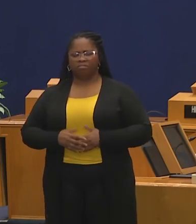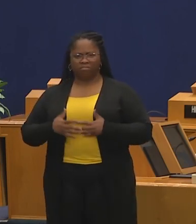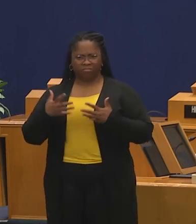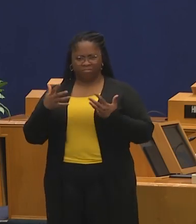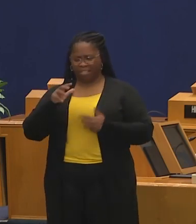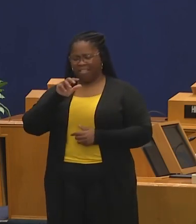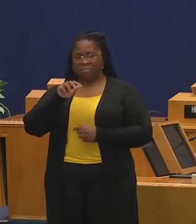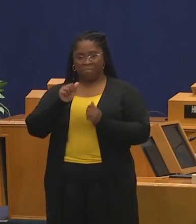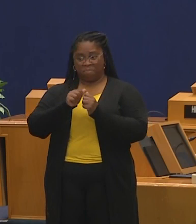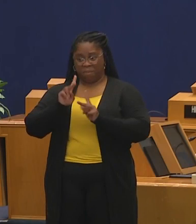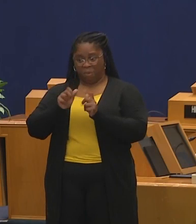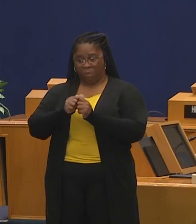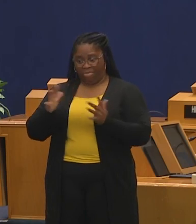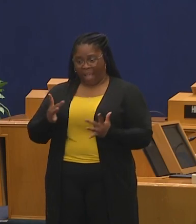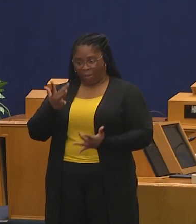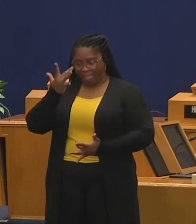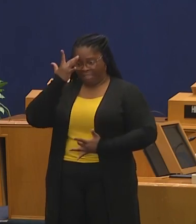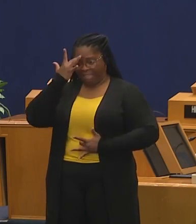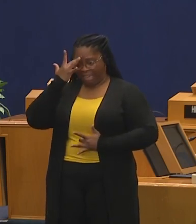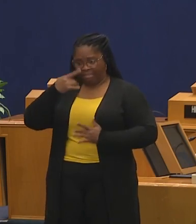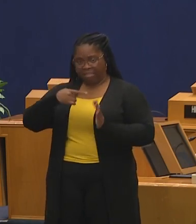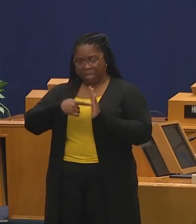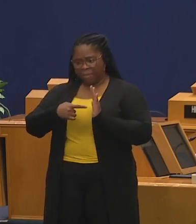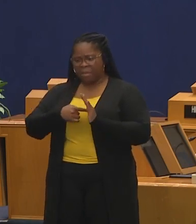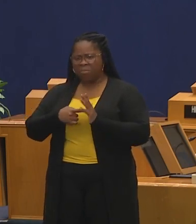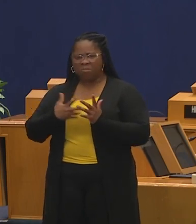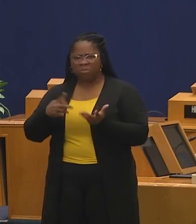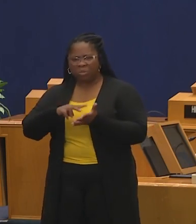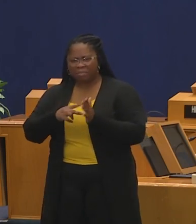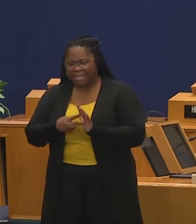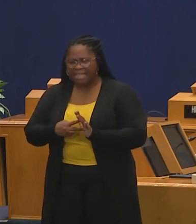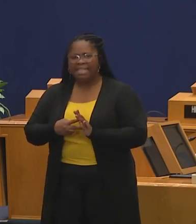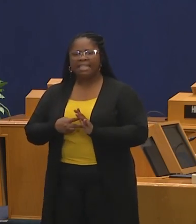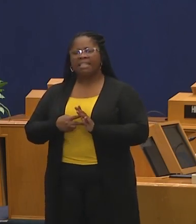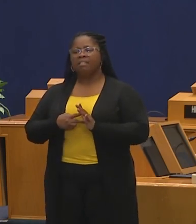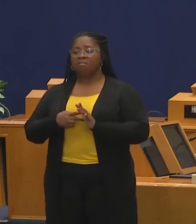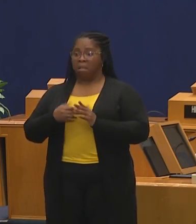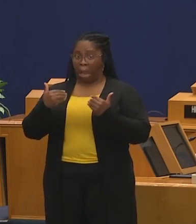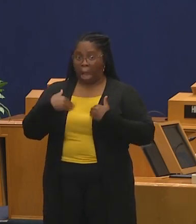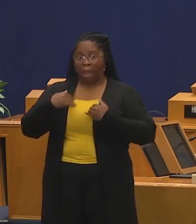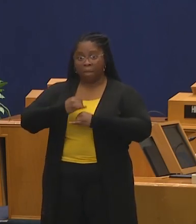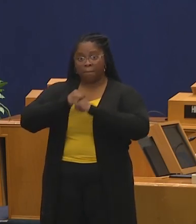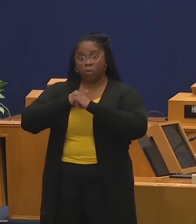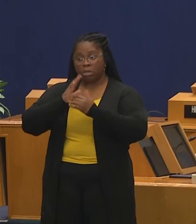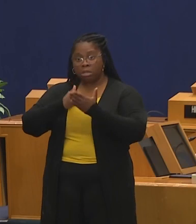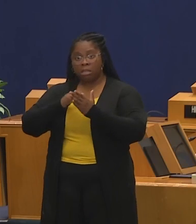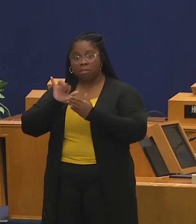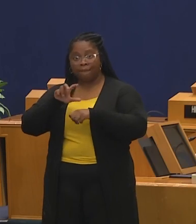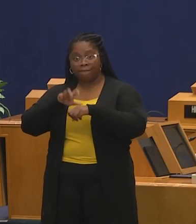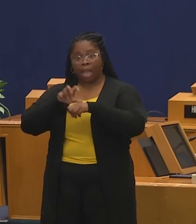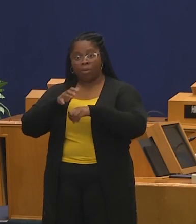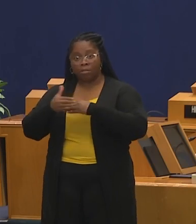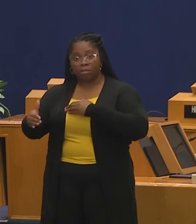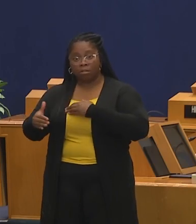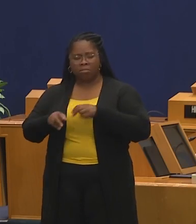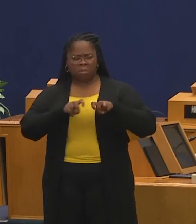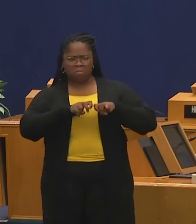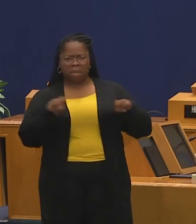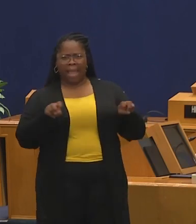of asymptomatic infection? And what is the strength of immunity to the virus? The panel will include representatives